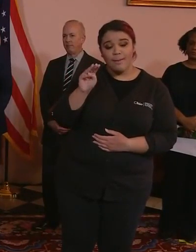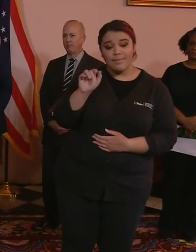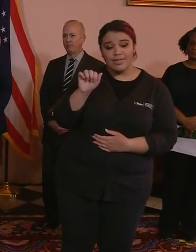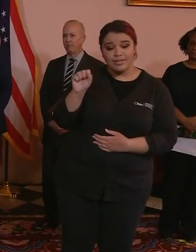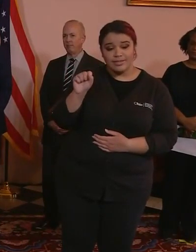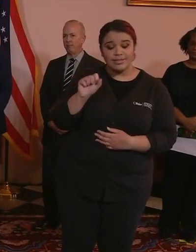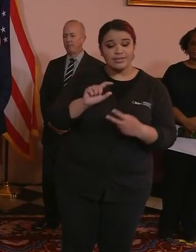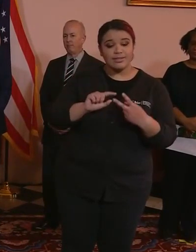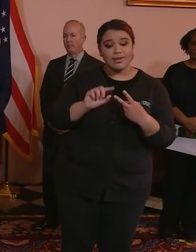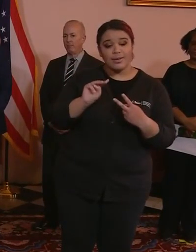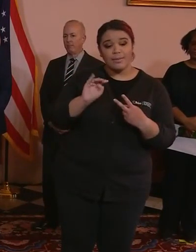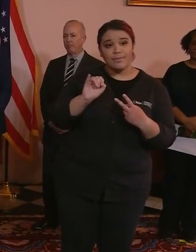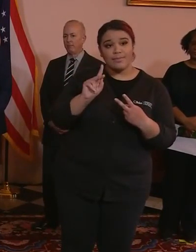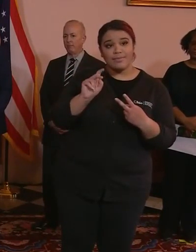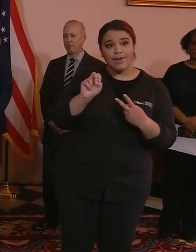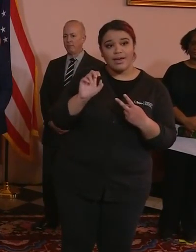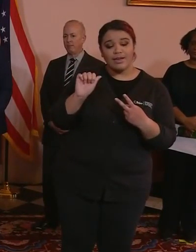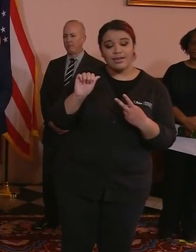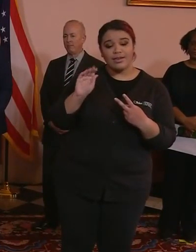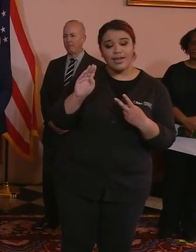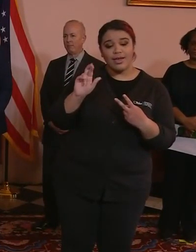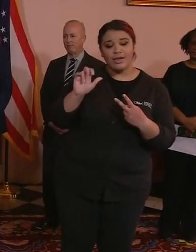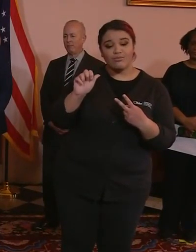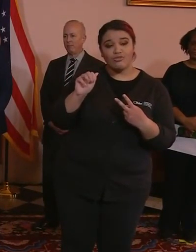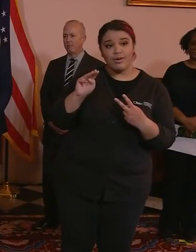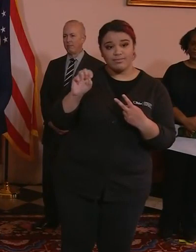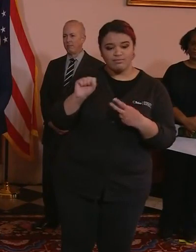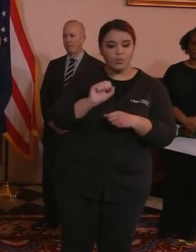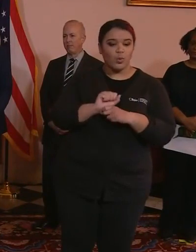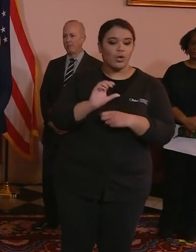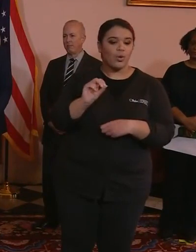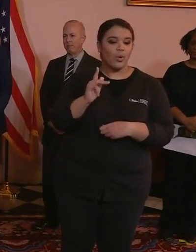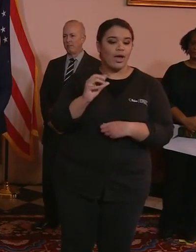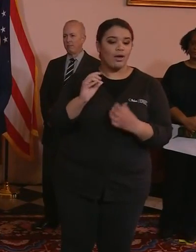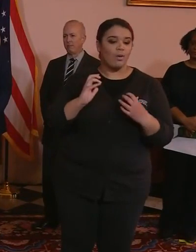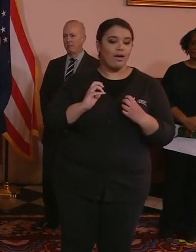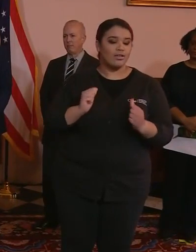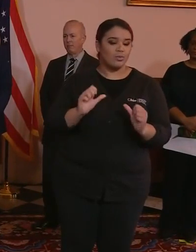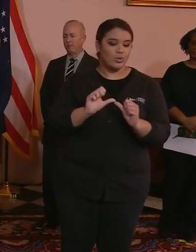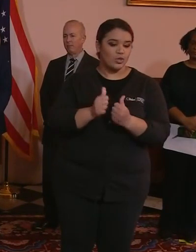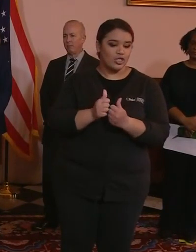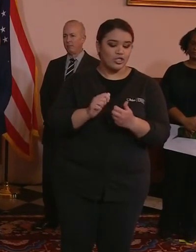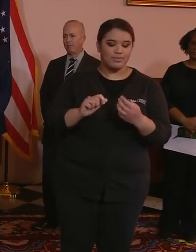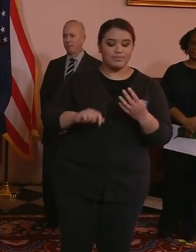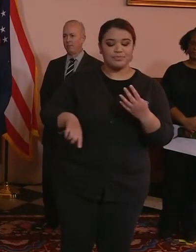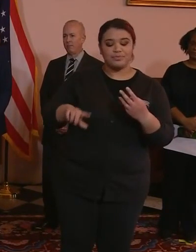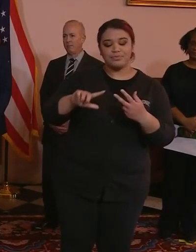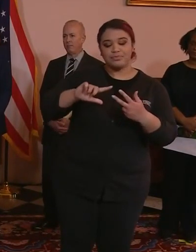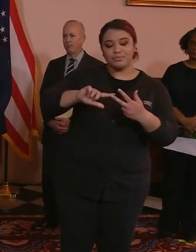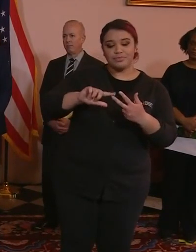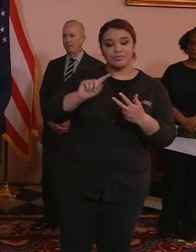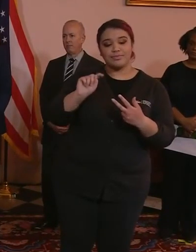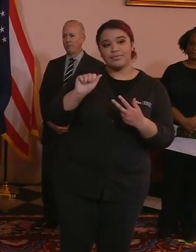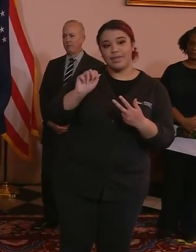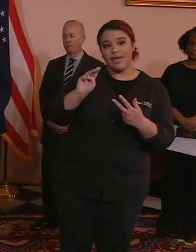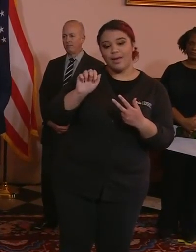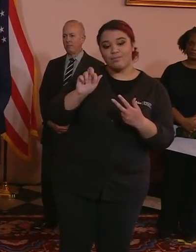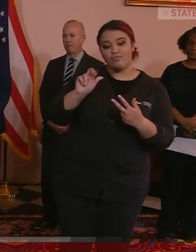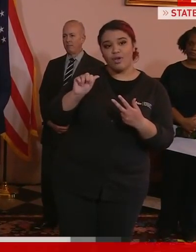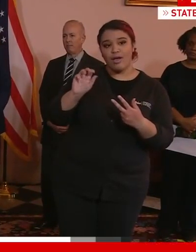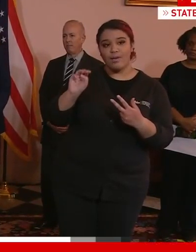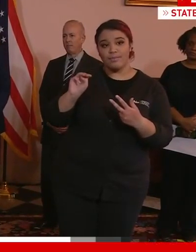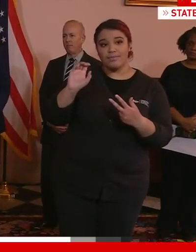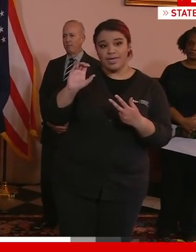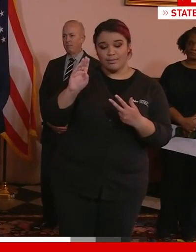Hospital Association is here. We have Tamara MCBRIDE, who is the Health Preparedness